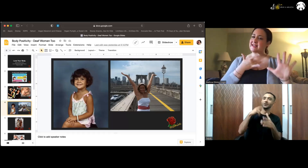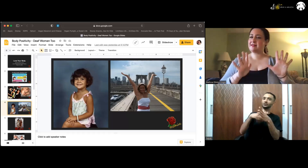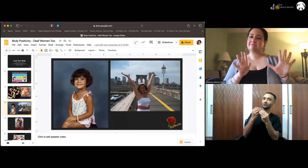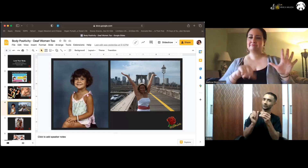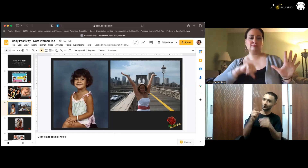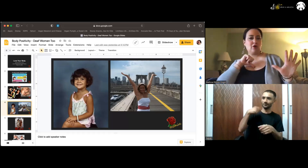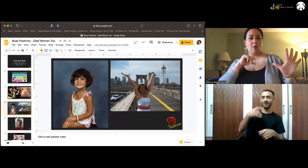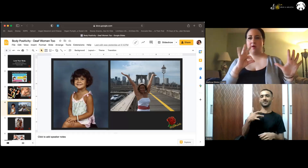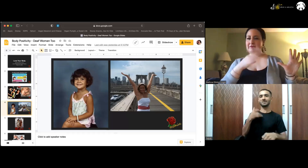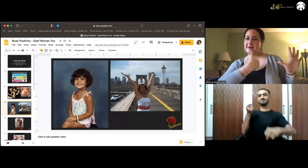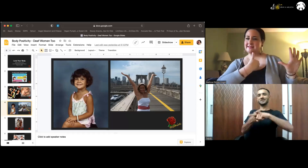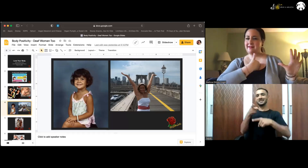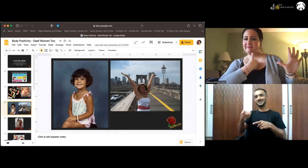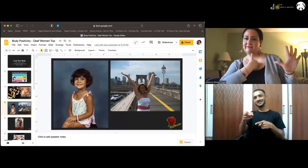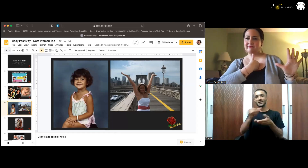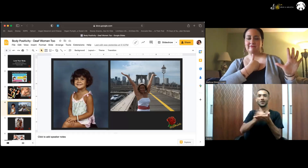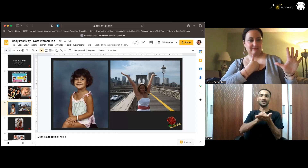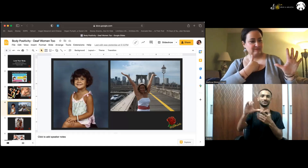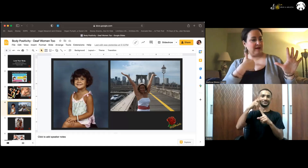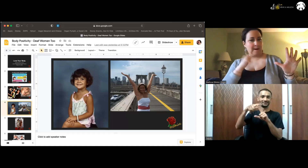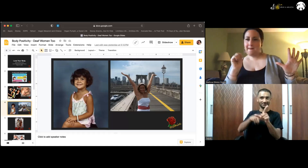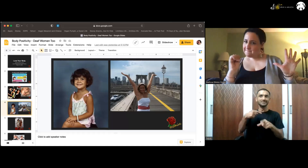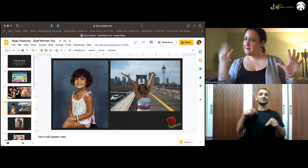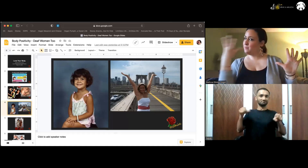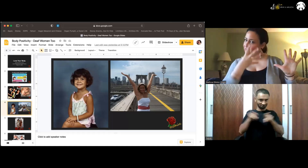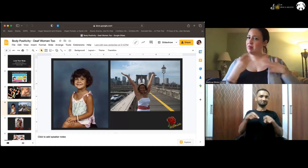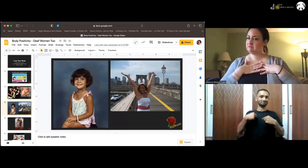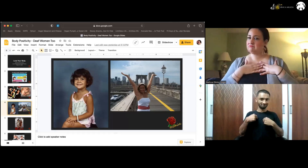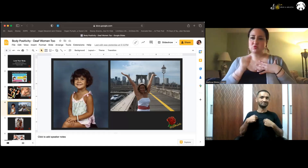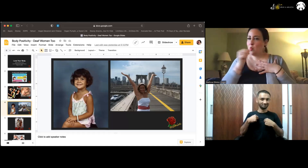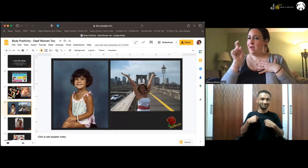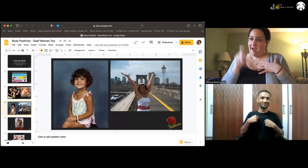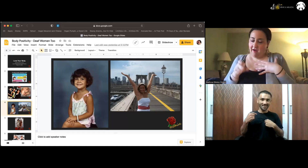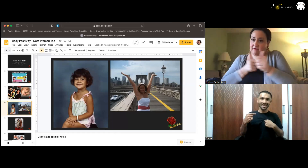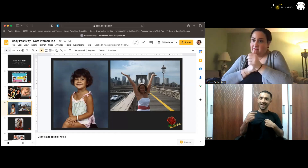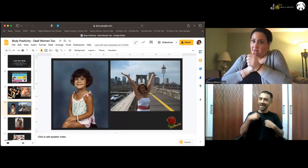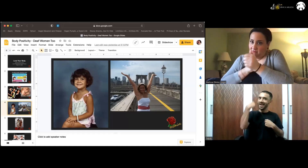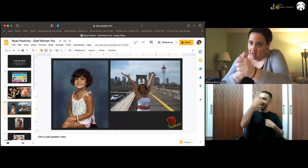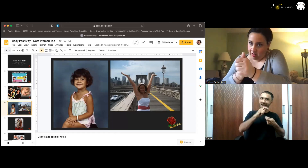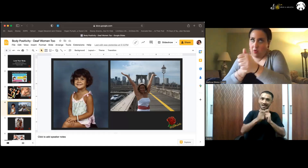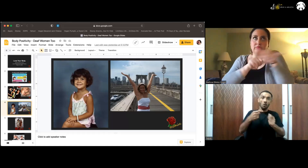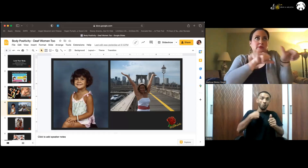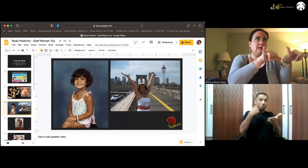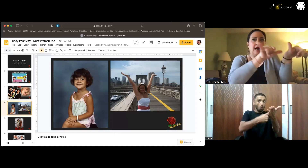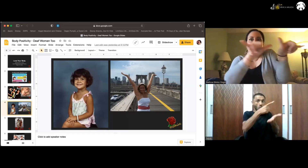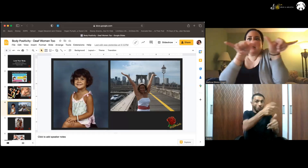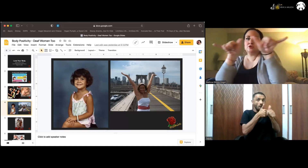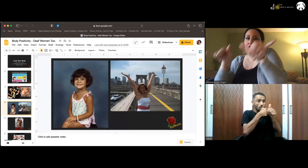So New York City is where I started feeling proud of myself, and I believe that I am beautiful. I don't need to follow